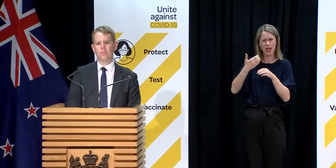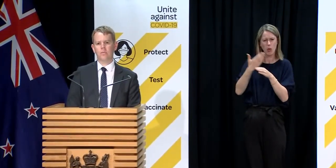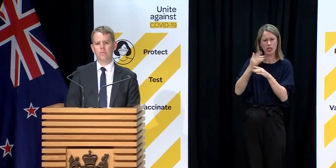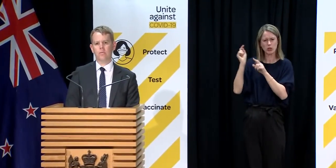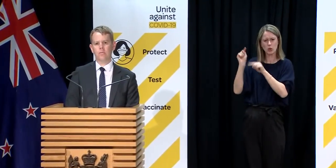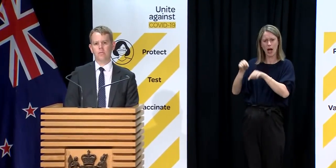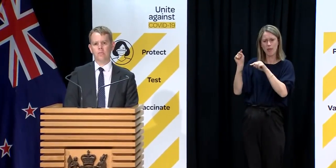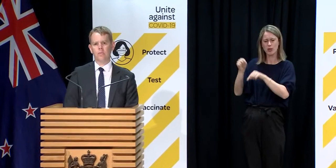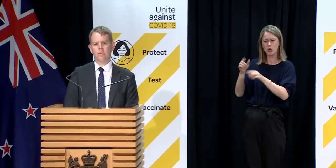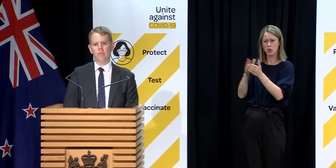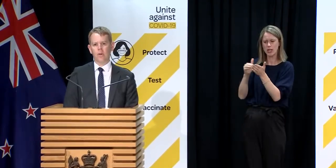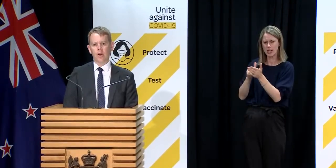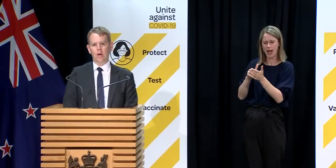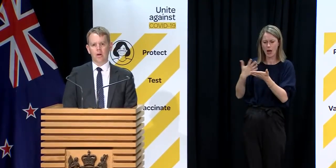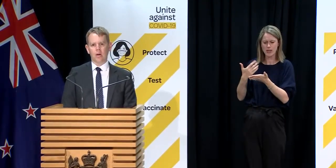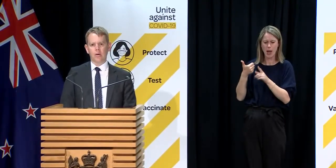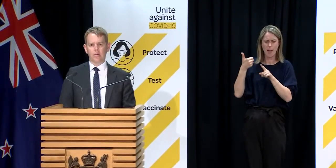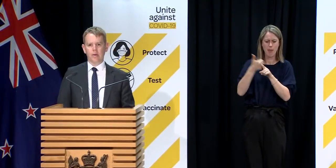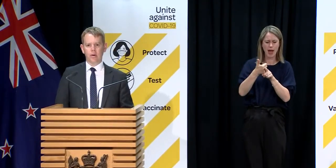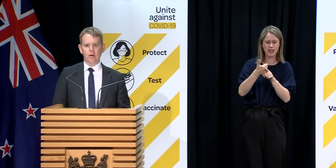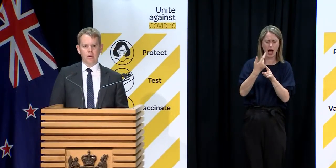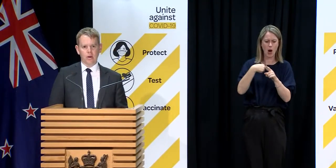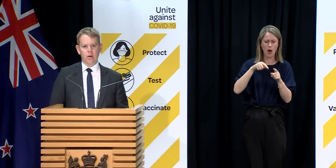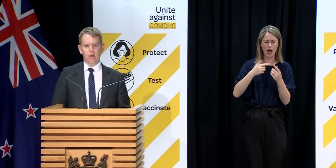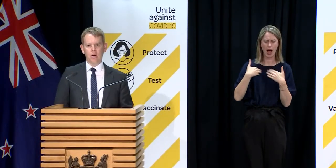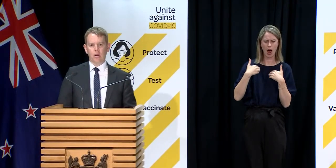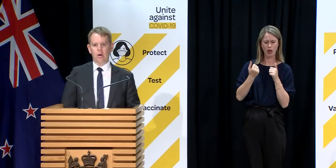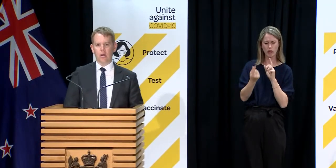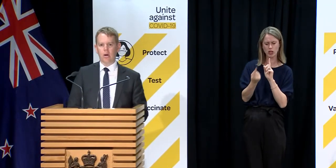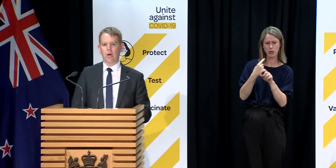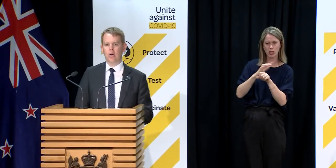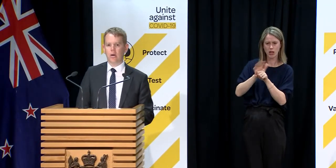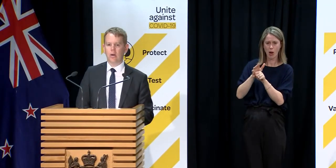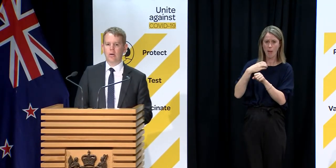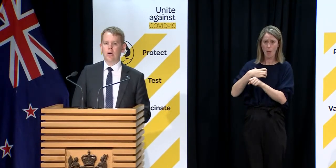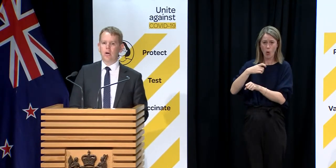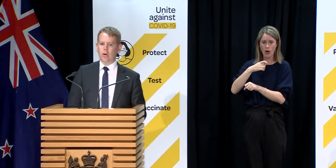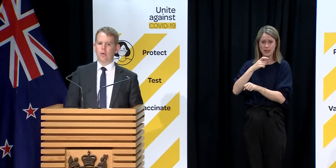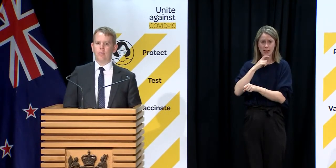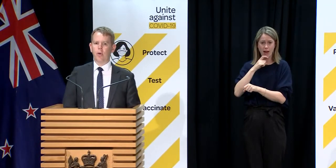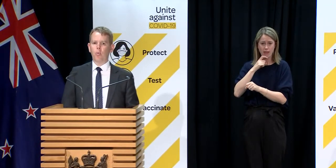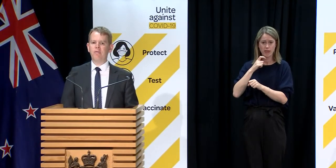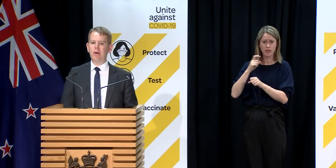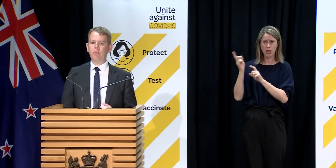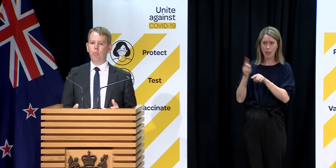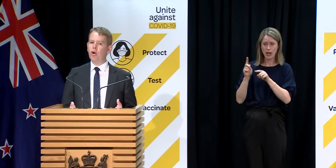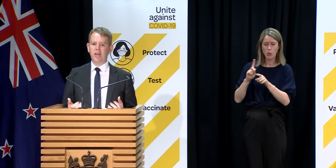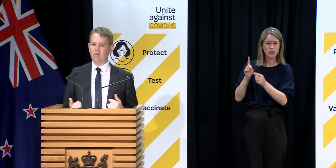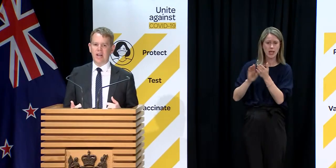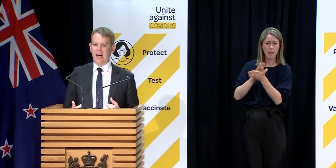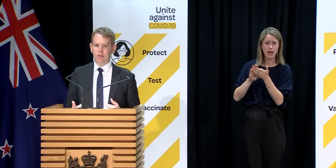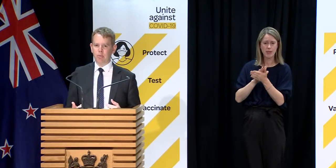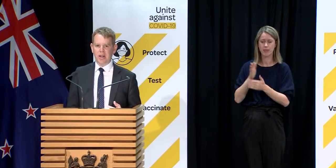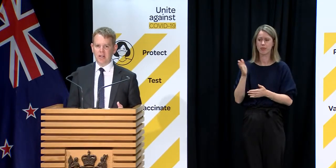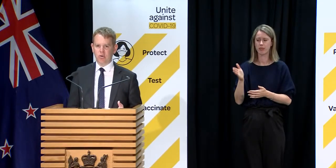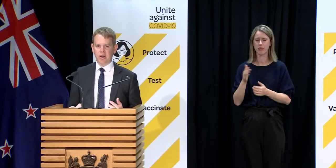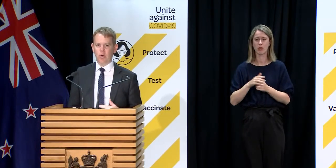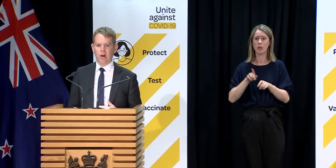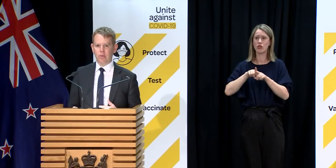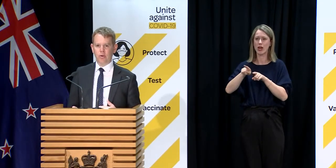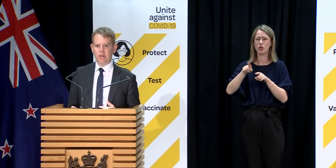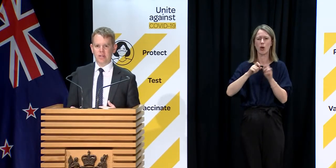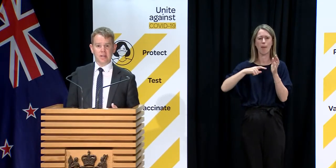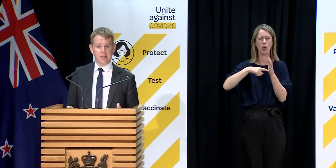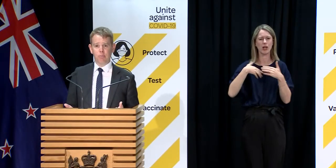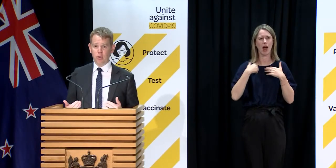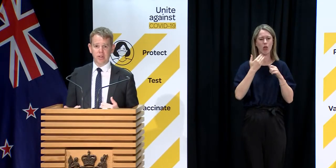mean for our COVID-19 response? Are you stoked to see that we'll have more boots on the ground eventually, both of you? Well, we've been working really hard to bring in critical